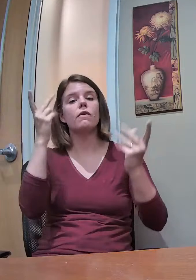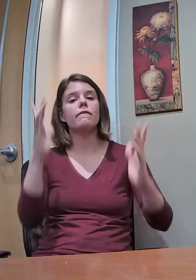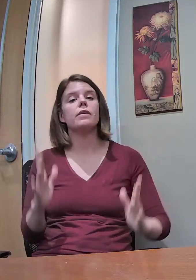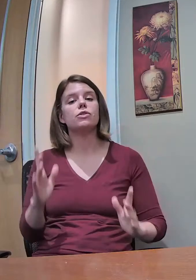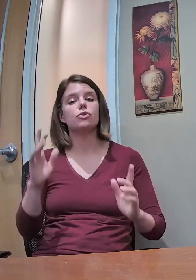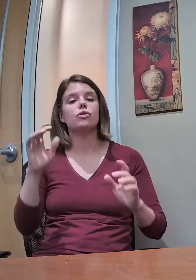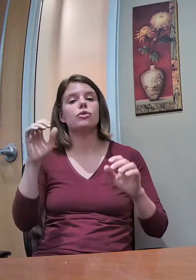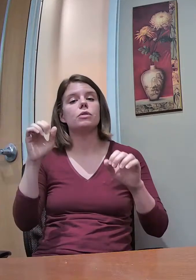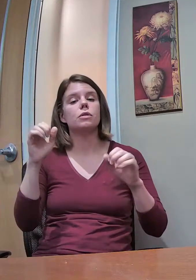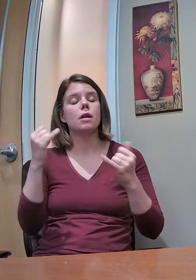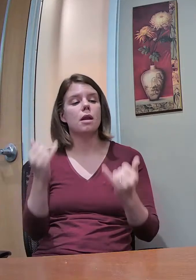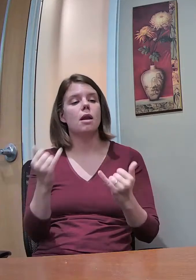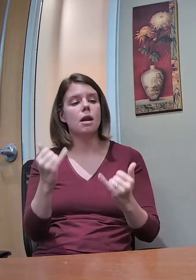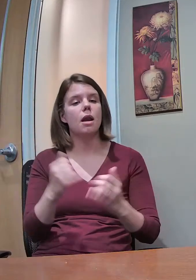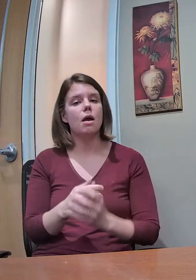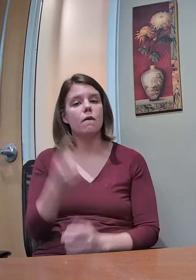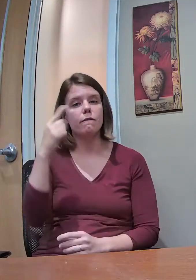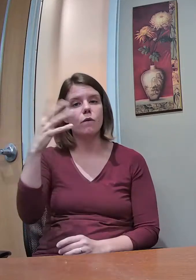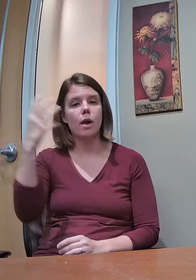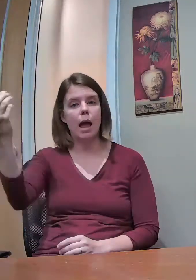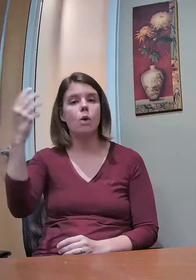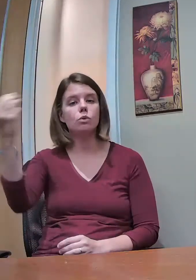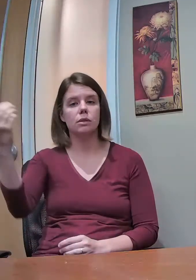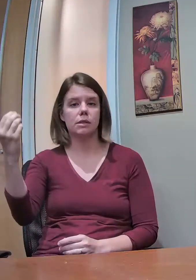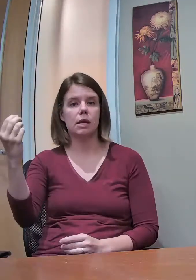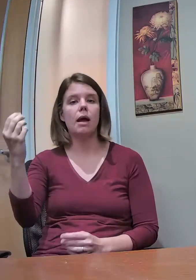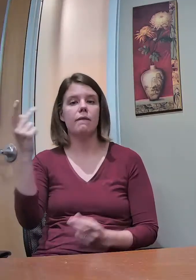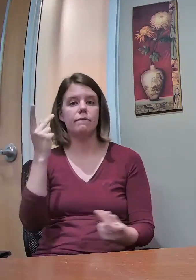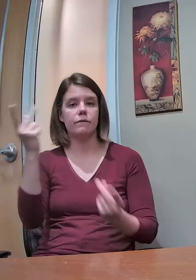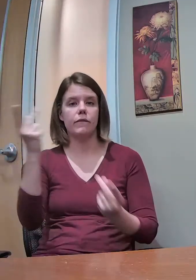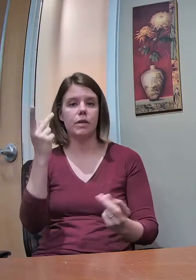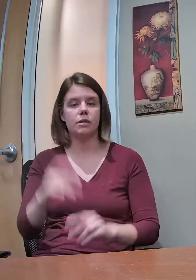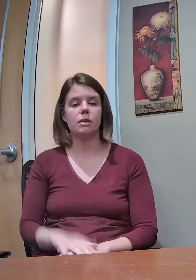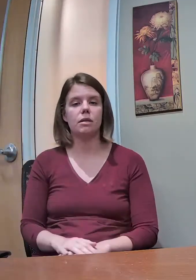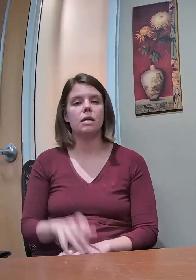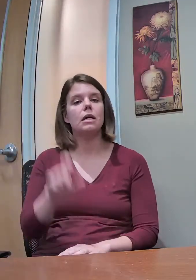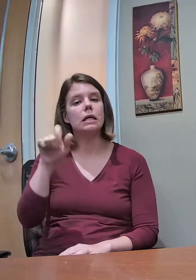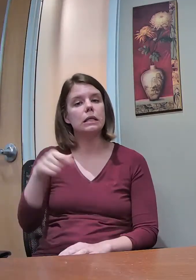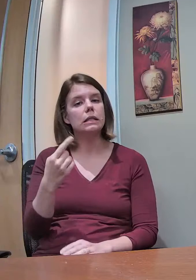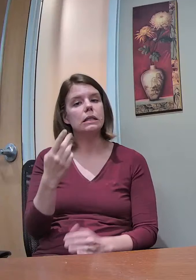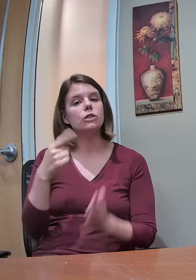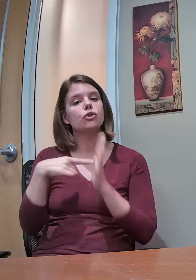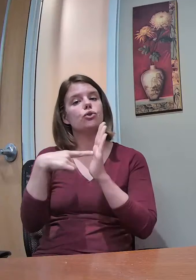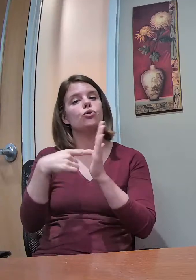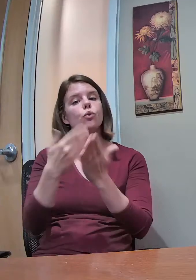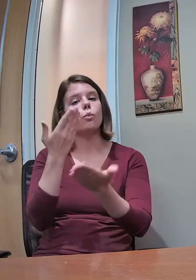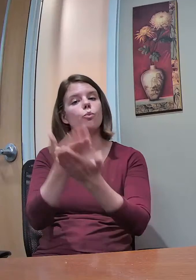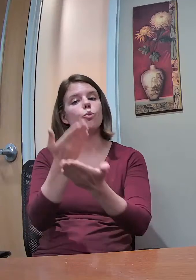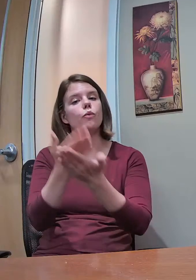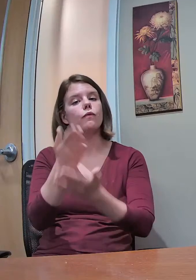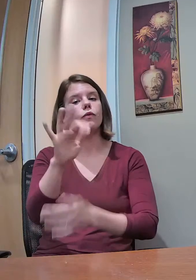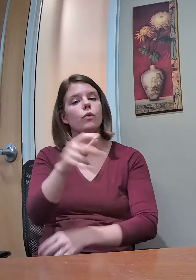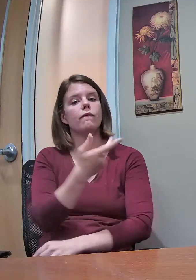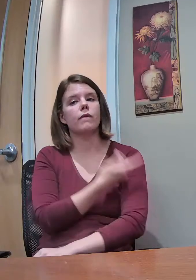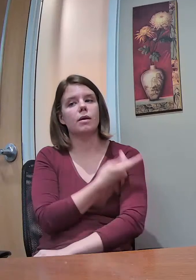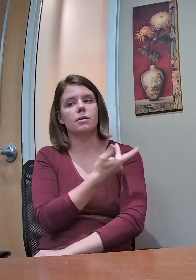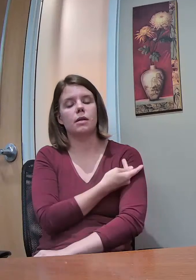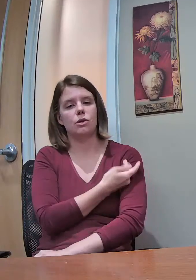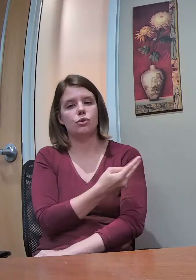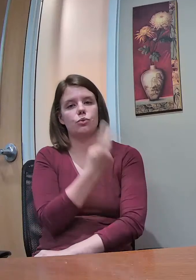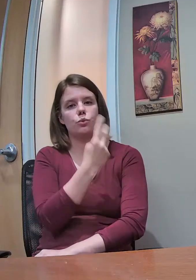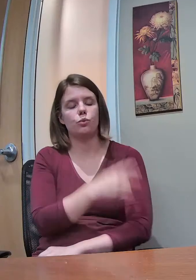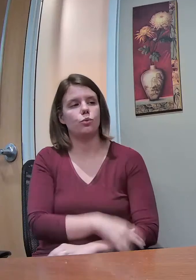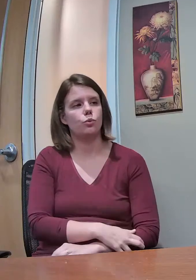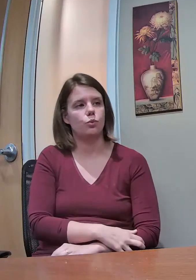outdoor visit. You need to show proof of being immunized if you plan to have close physical contact with the